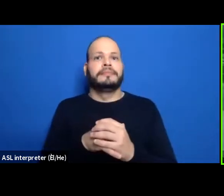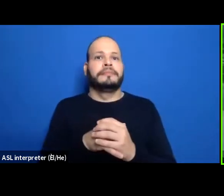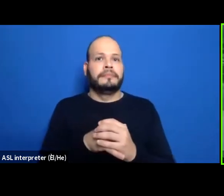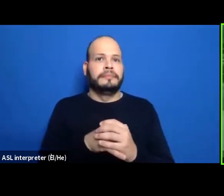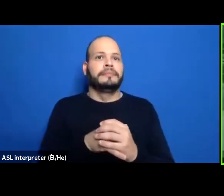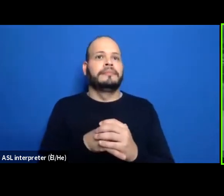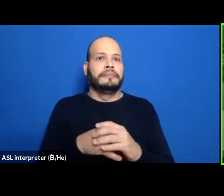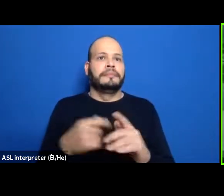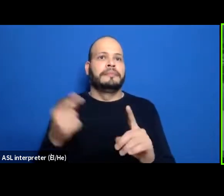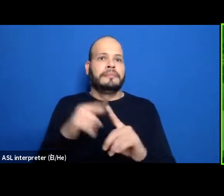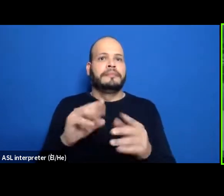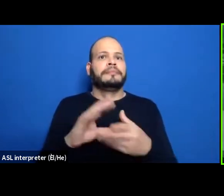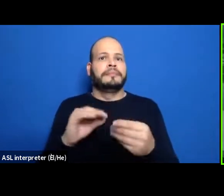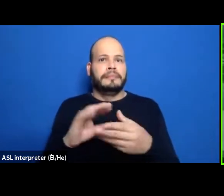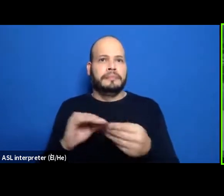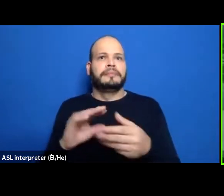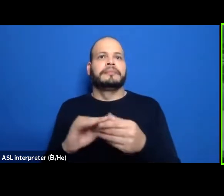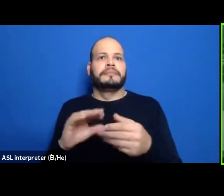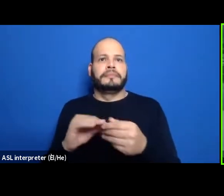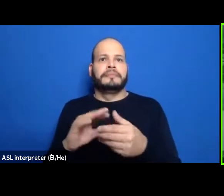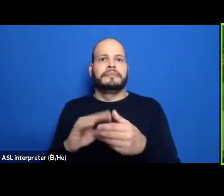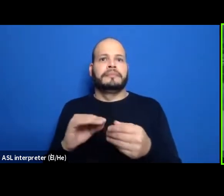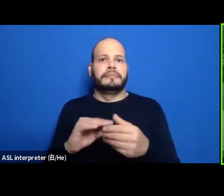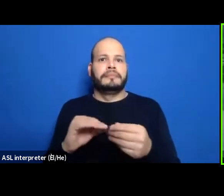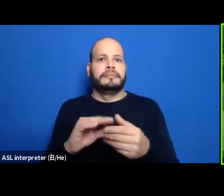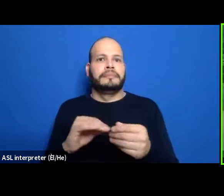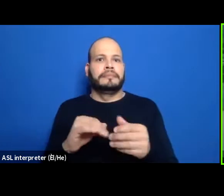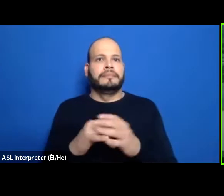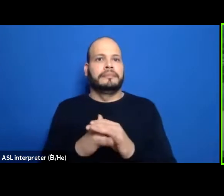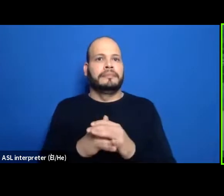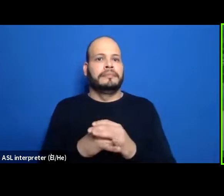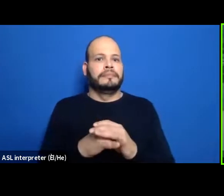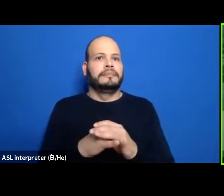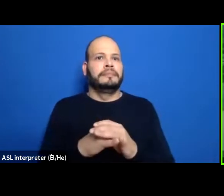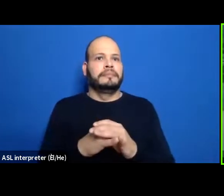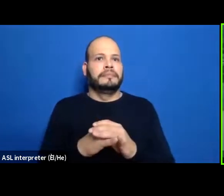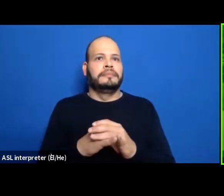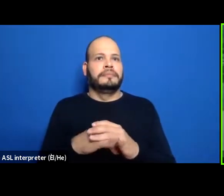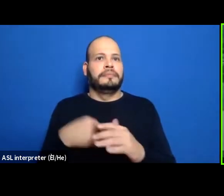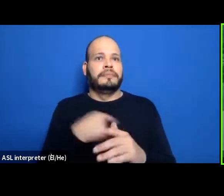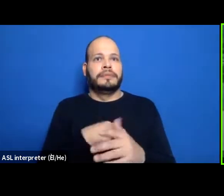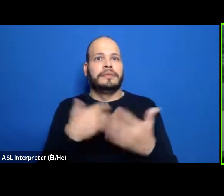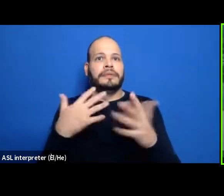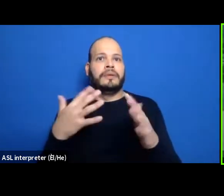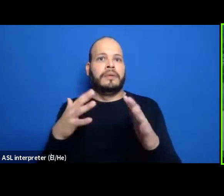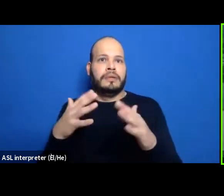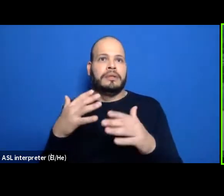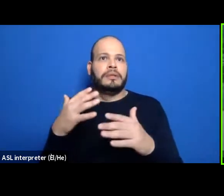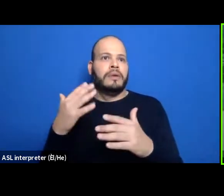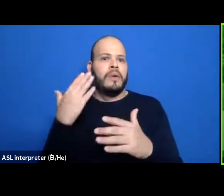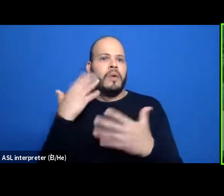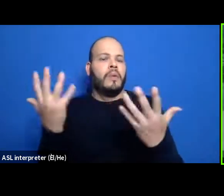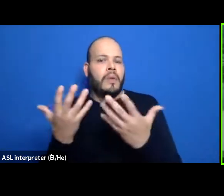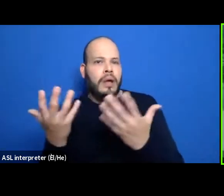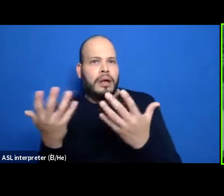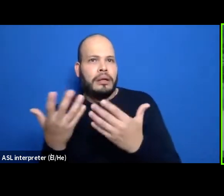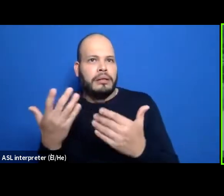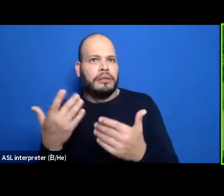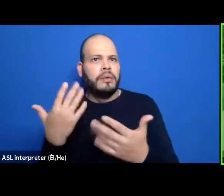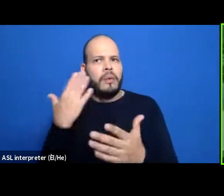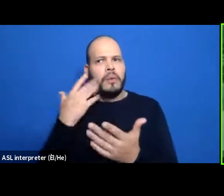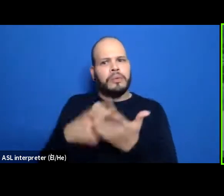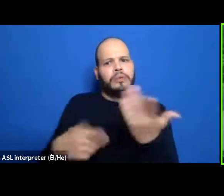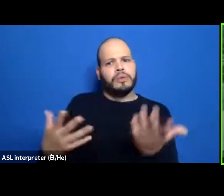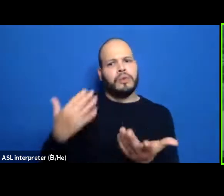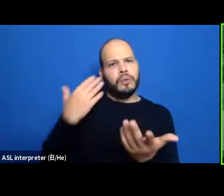know the what of what we want. And so it's about working backwards and thinking about the how it happens. And,